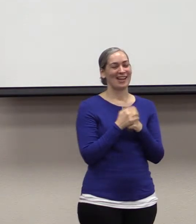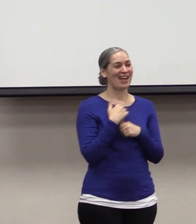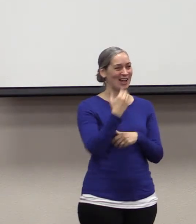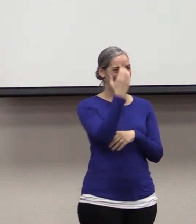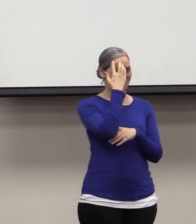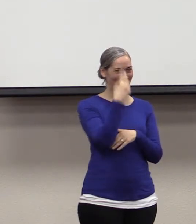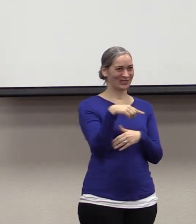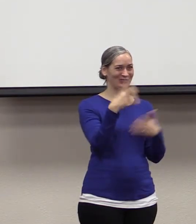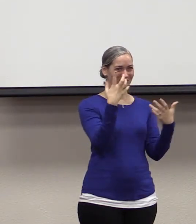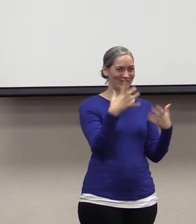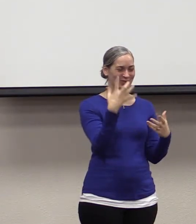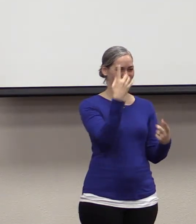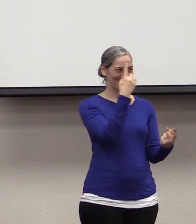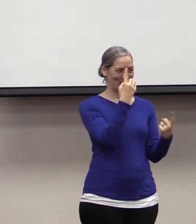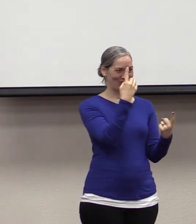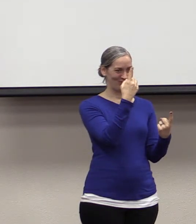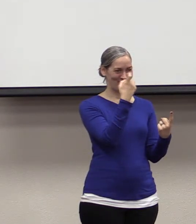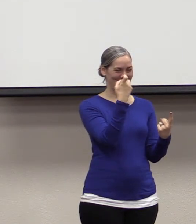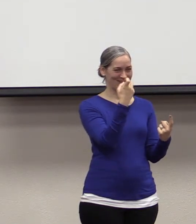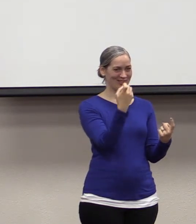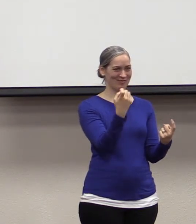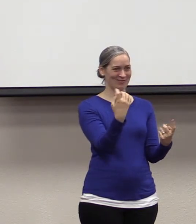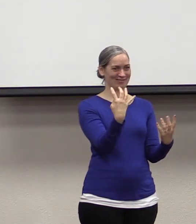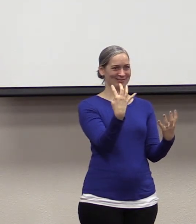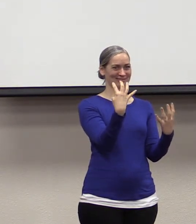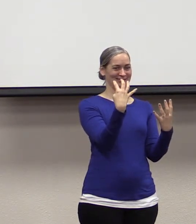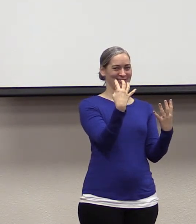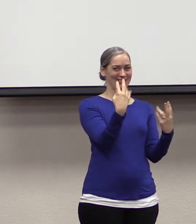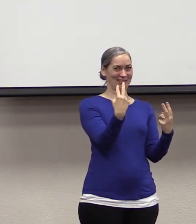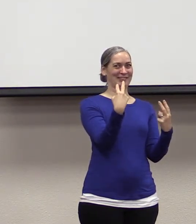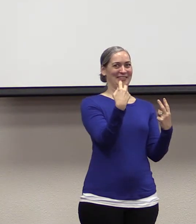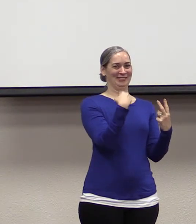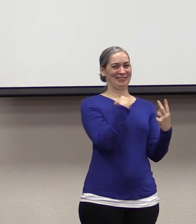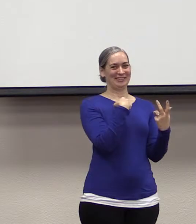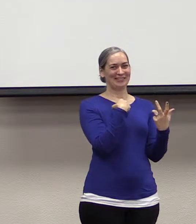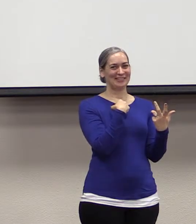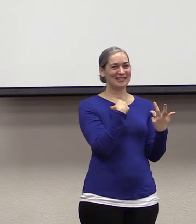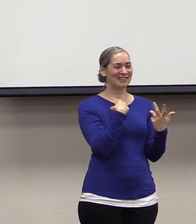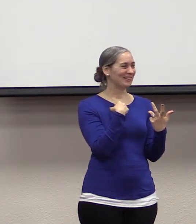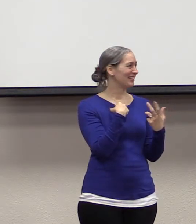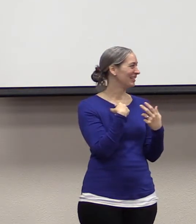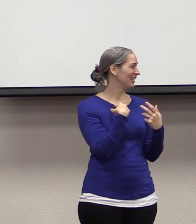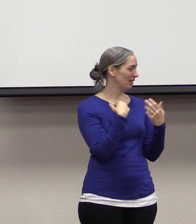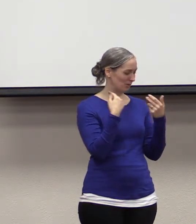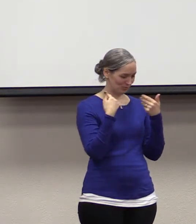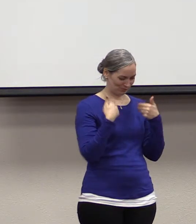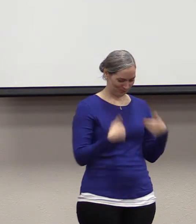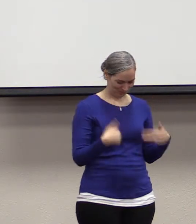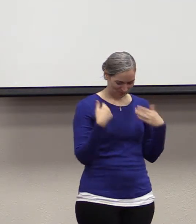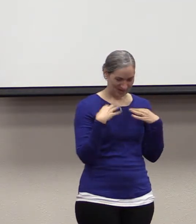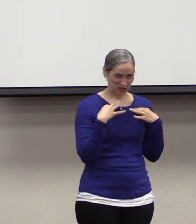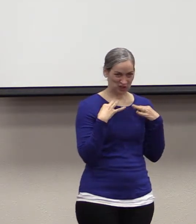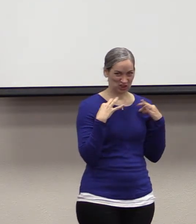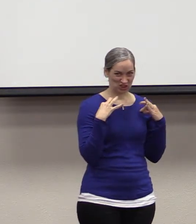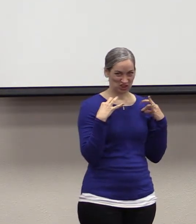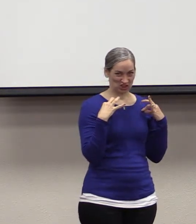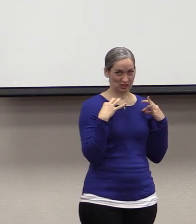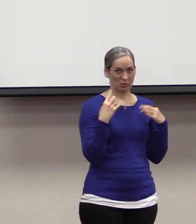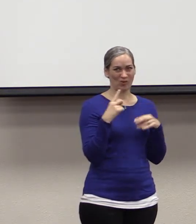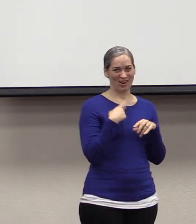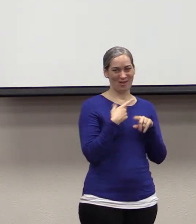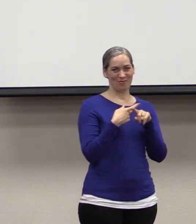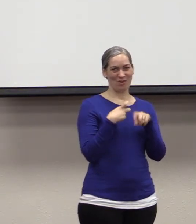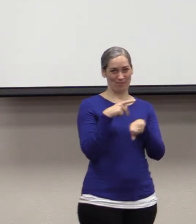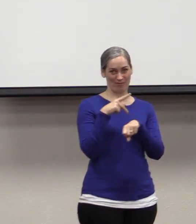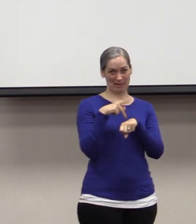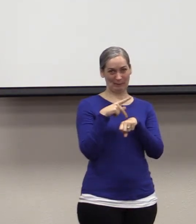already wondering, because you're looking at me, right? I know you're already wondering, so I'll let you know, this is called a barong. In my, where I'm from in the